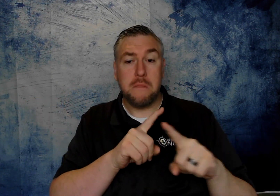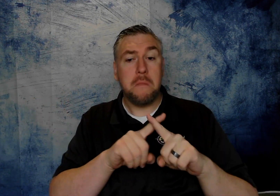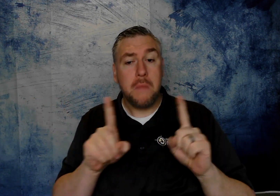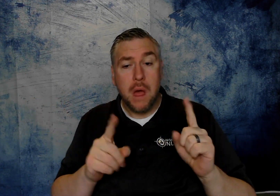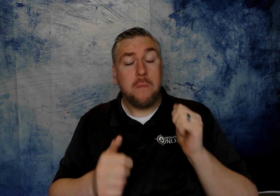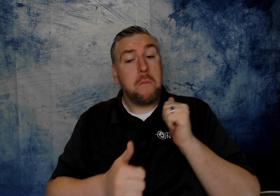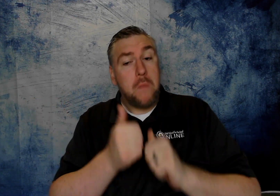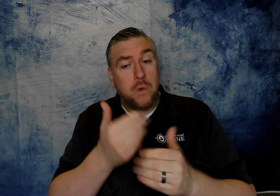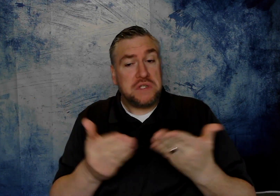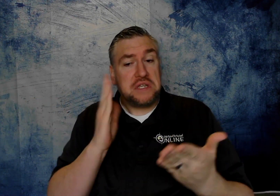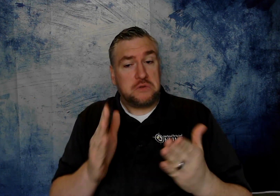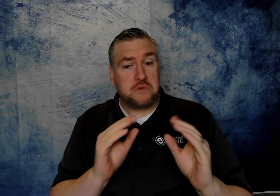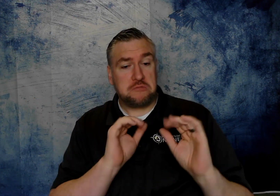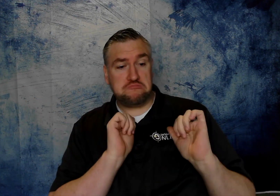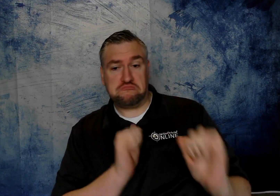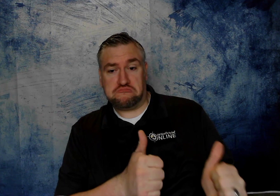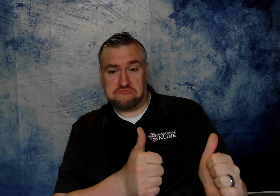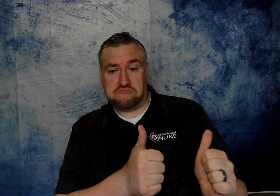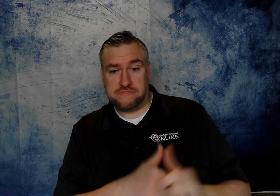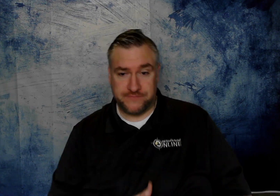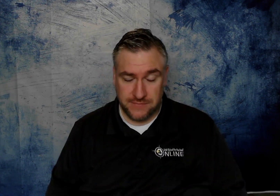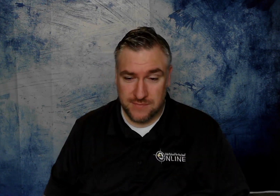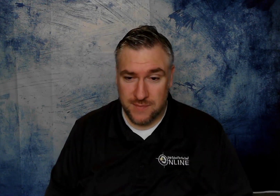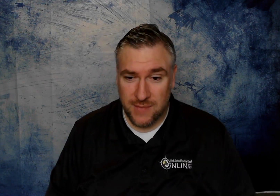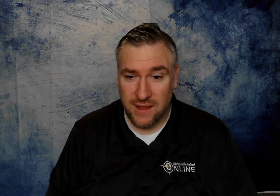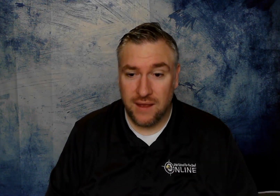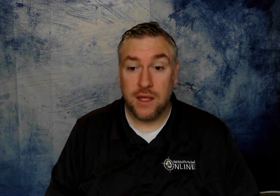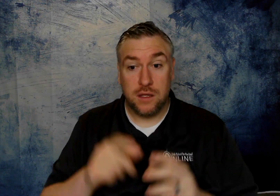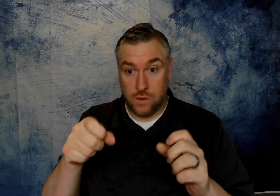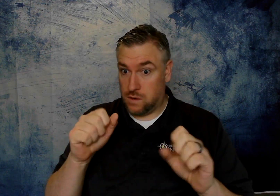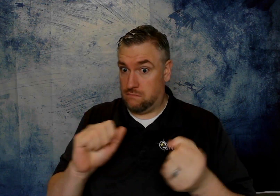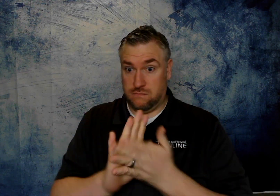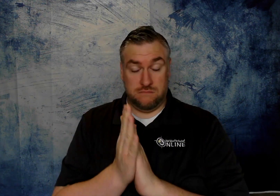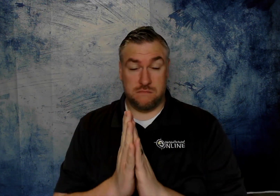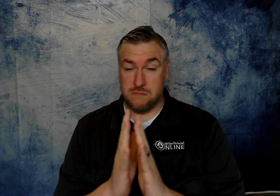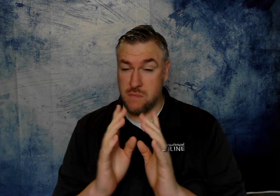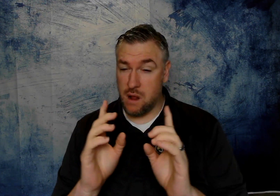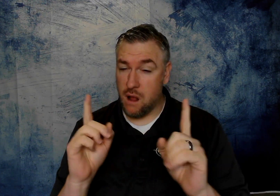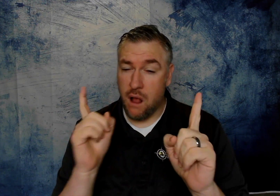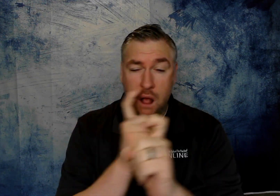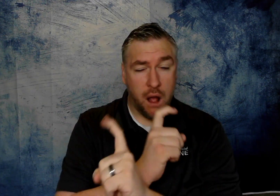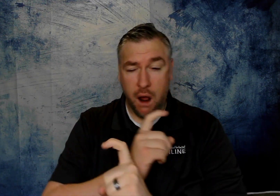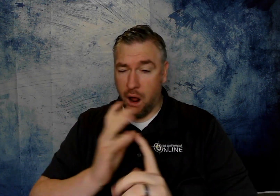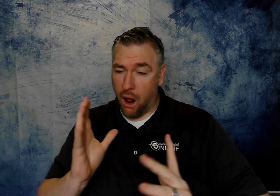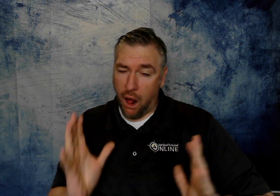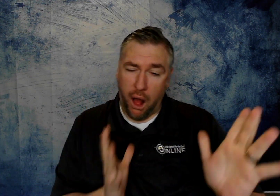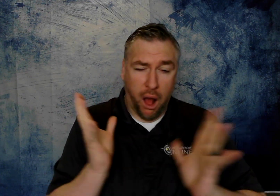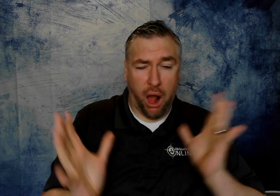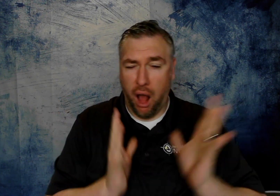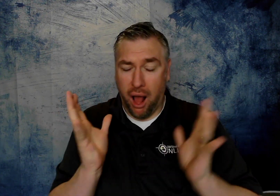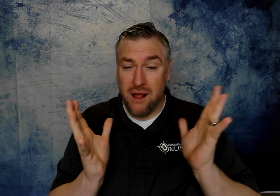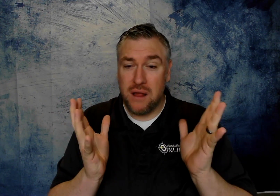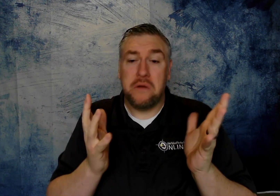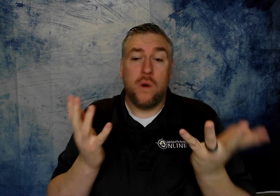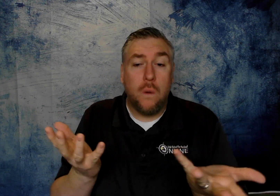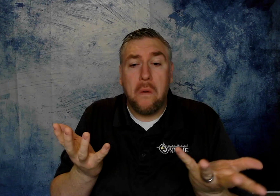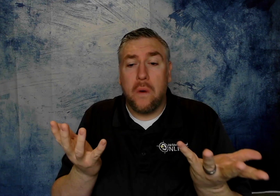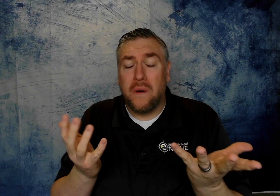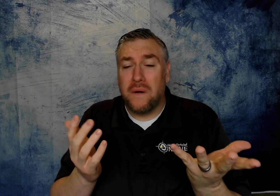perfect transfer, but most things will be good, and then you can fix what you need. You can become as complex and fancy